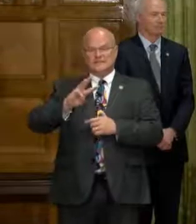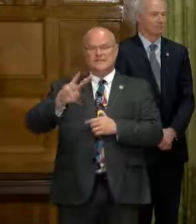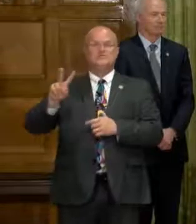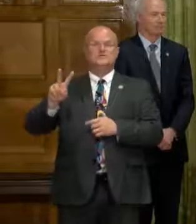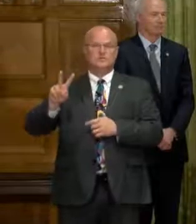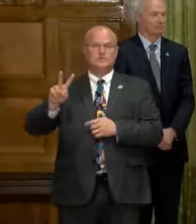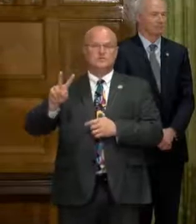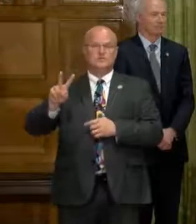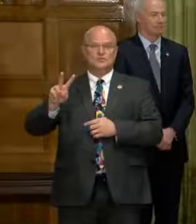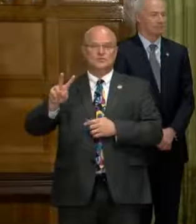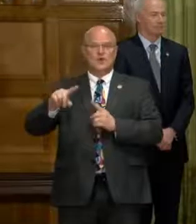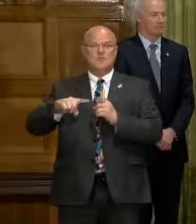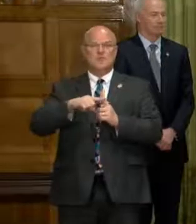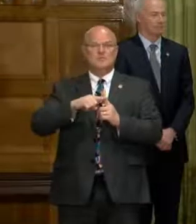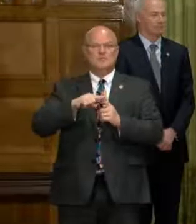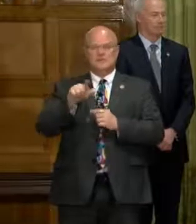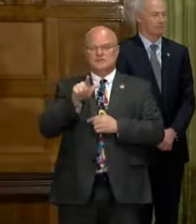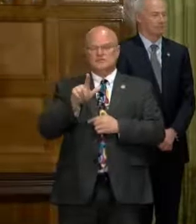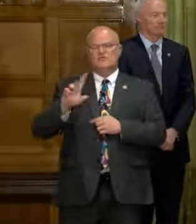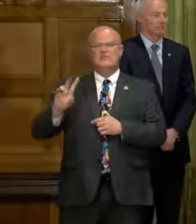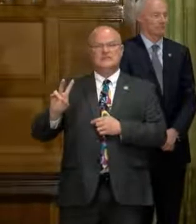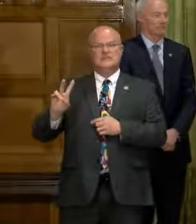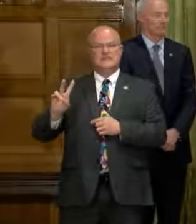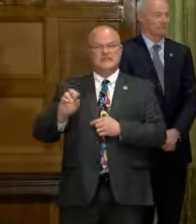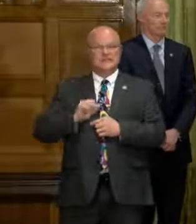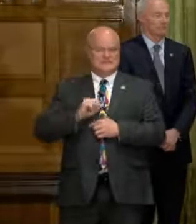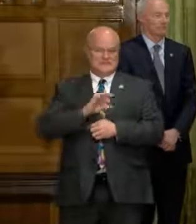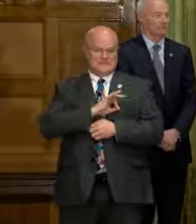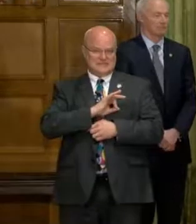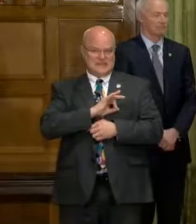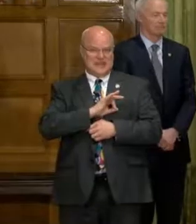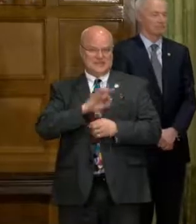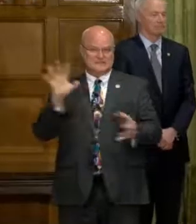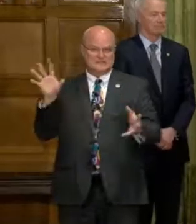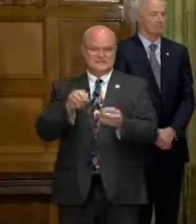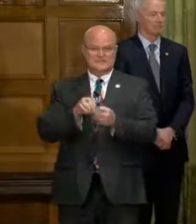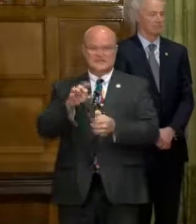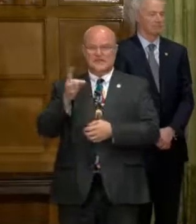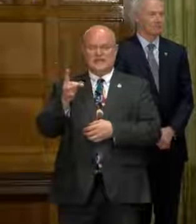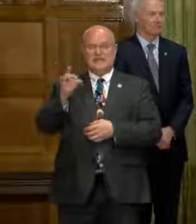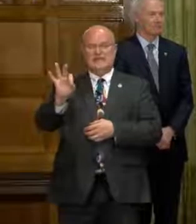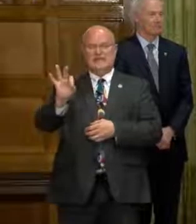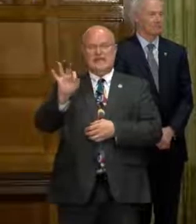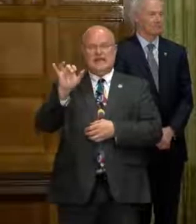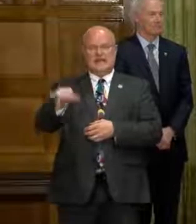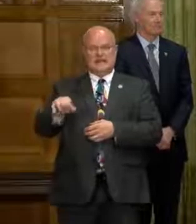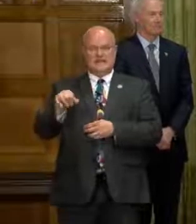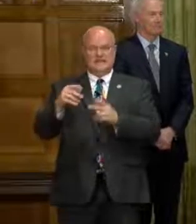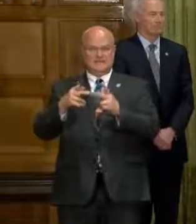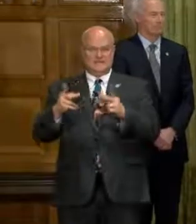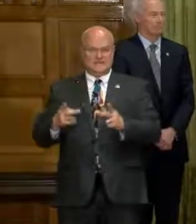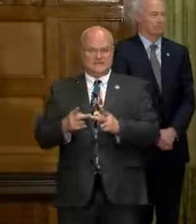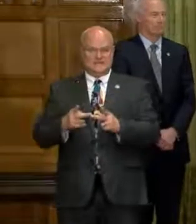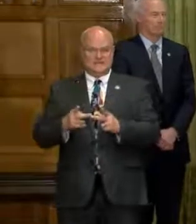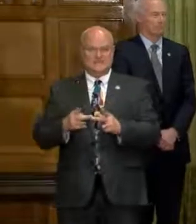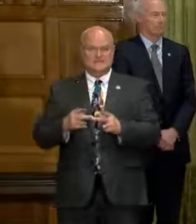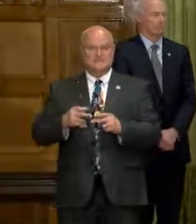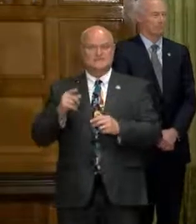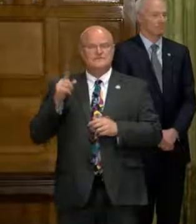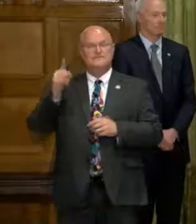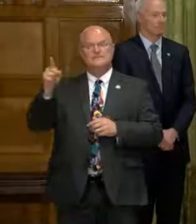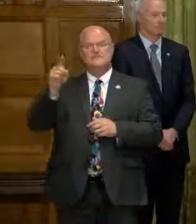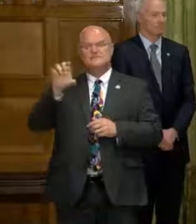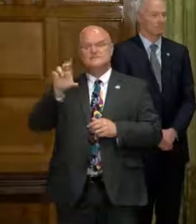62, plus the 27 staff, a total of 89 for that facility. Now, the Cummins